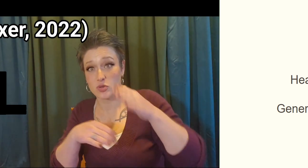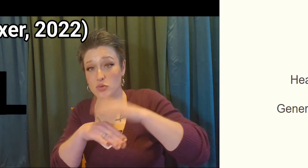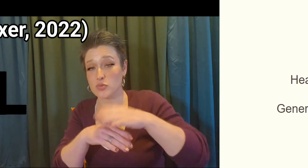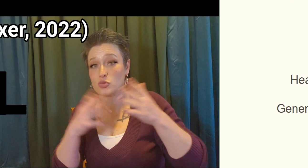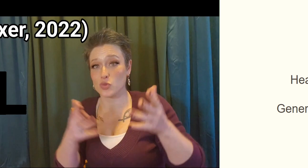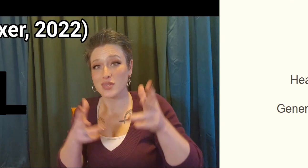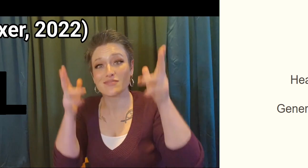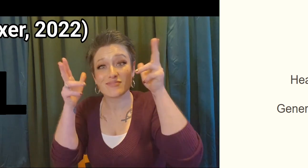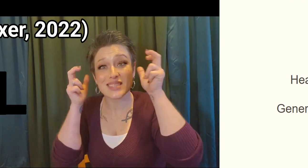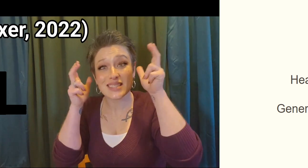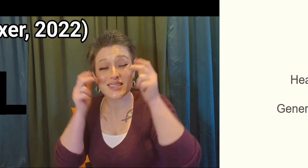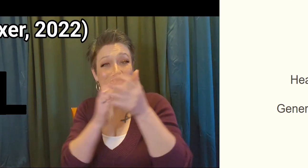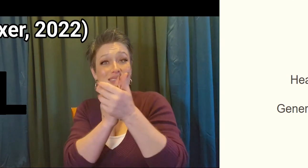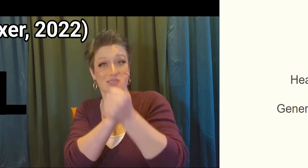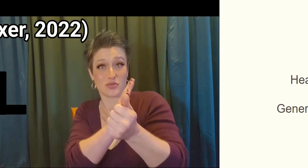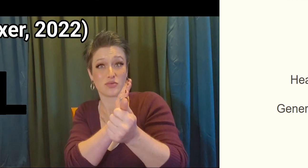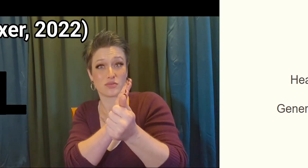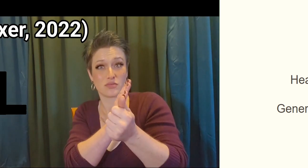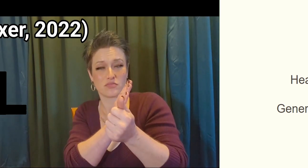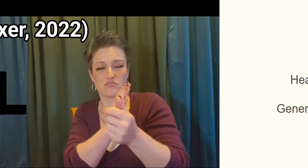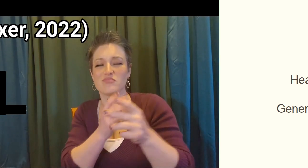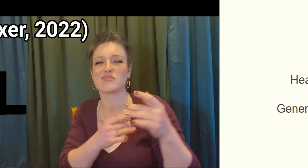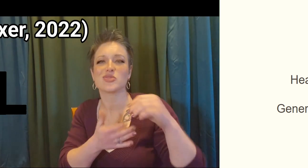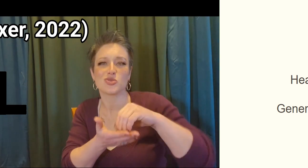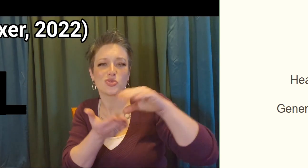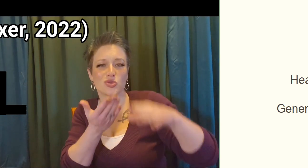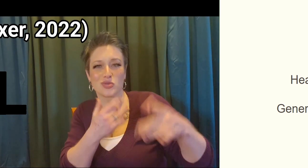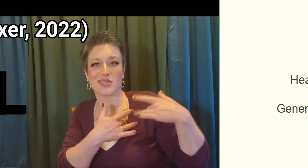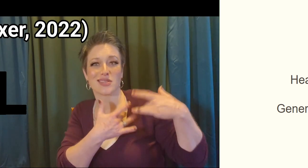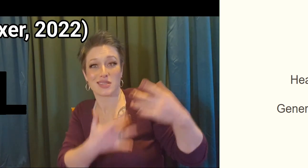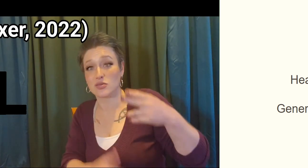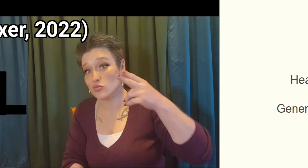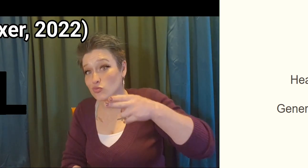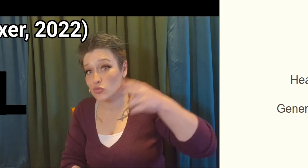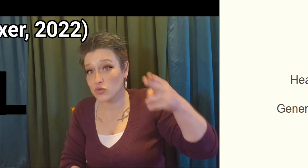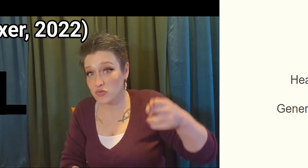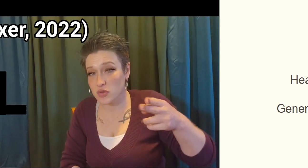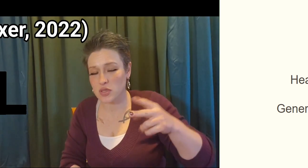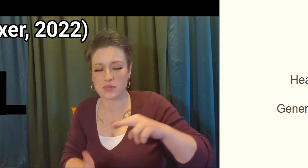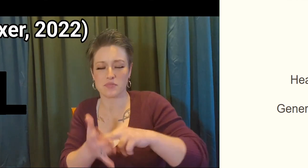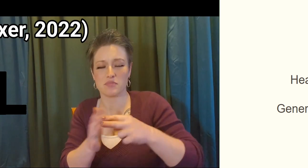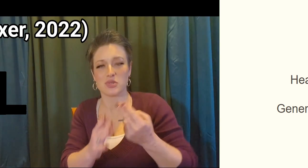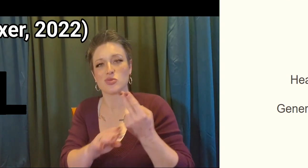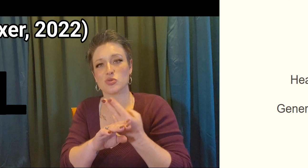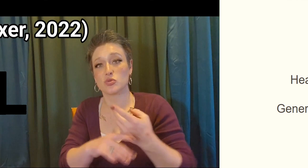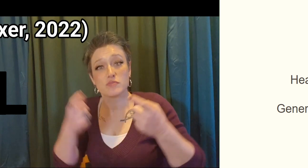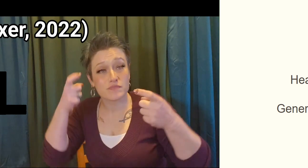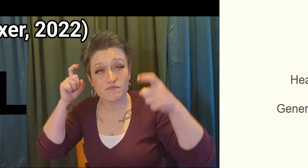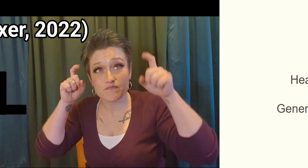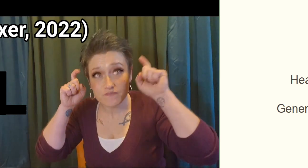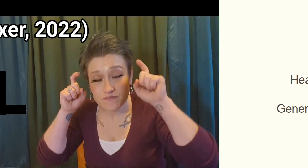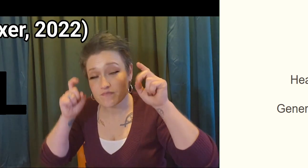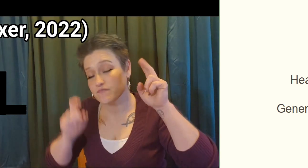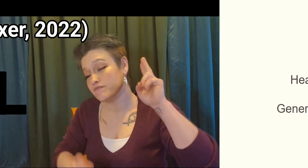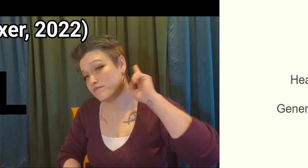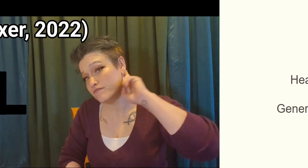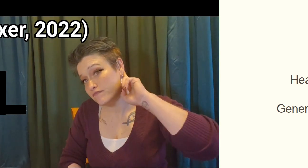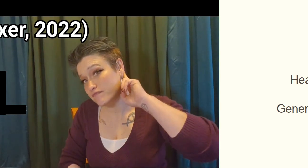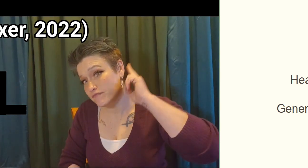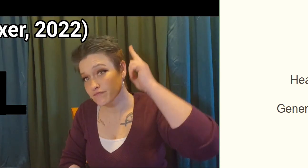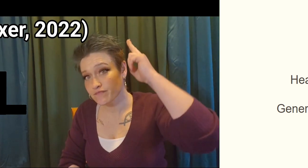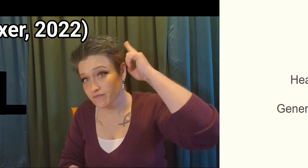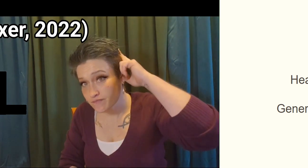or oral, because the focus is on listening skills. Students tend to be hard of hearing who are using